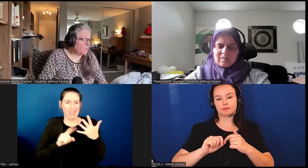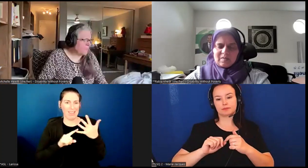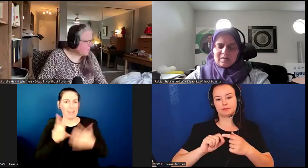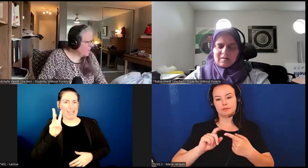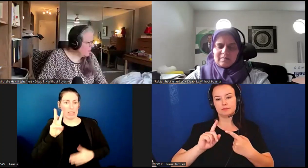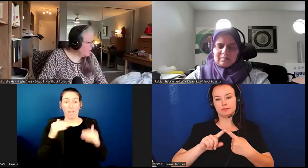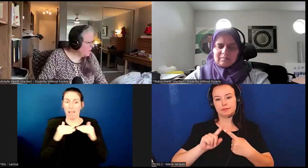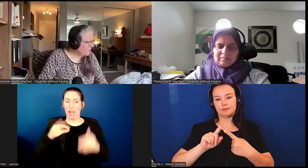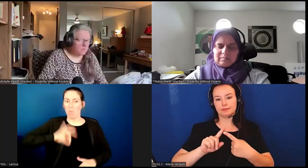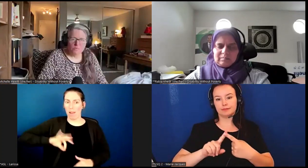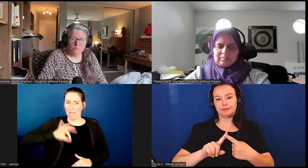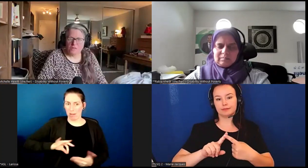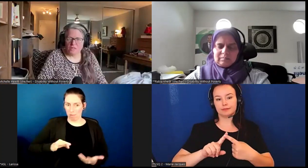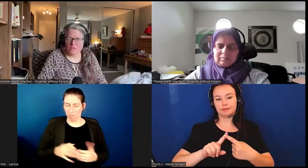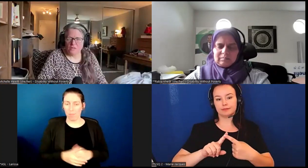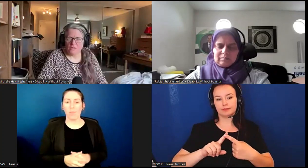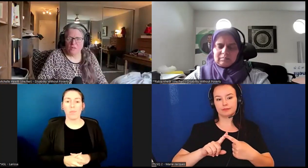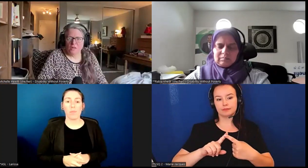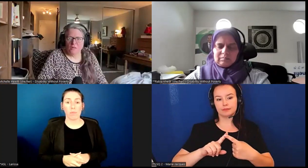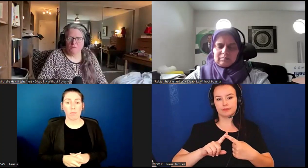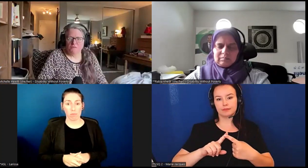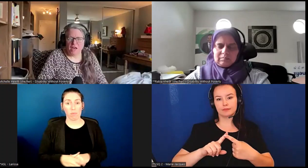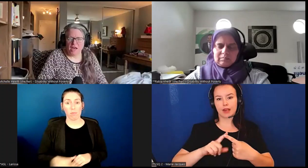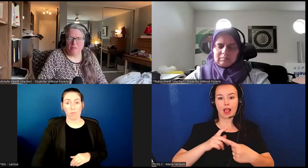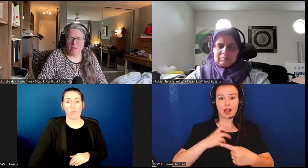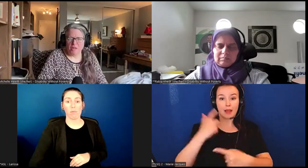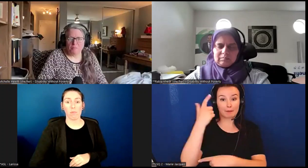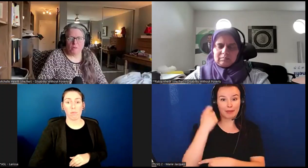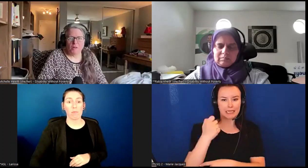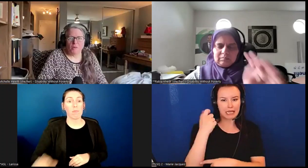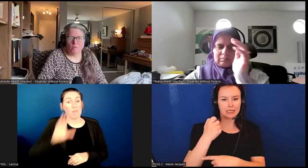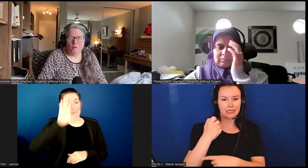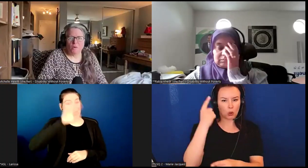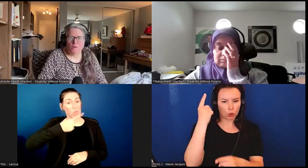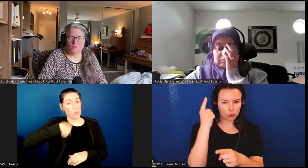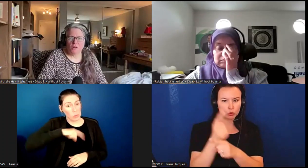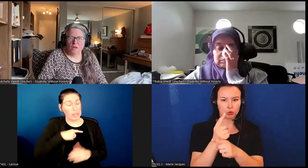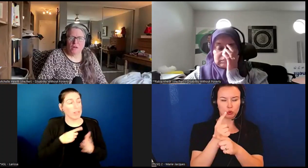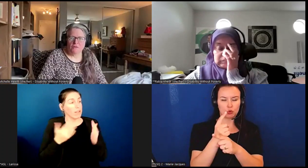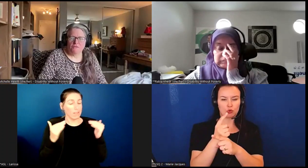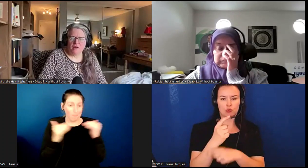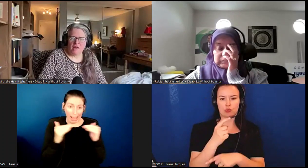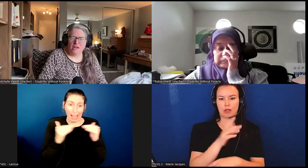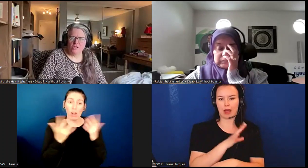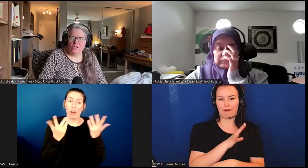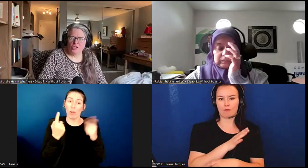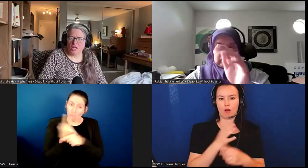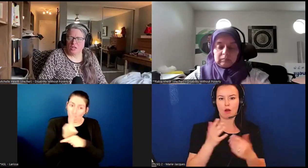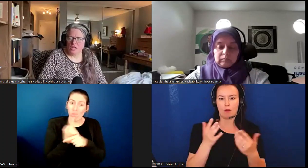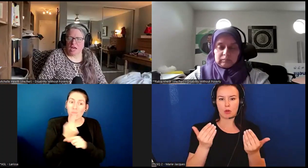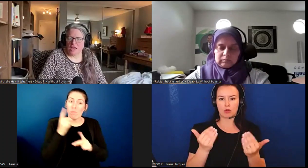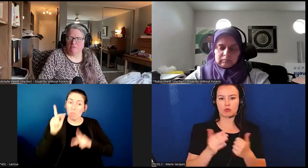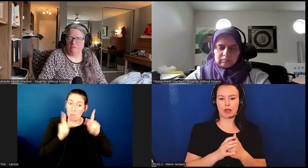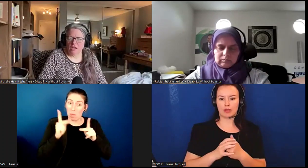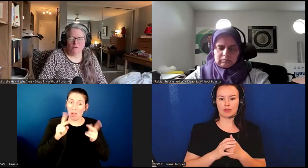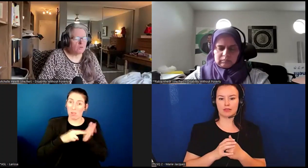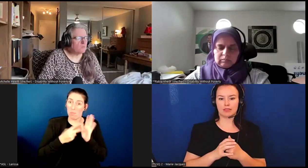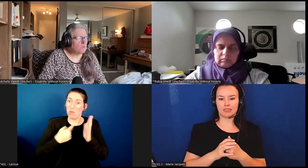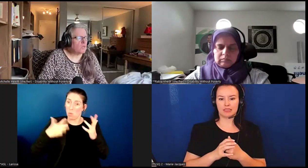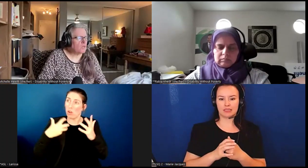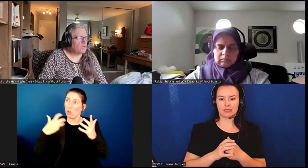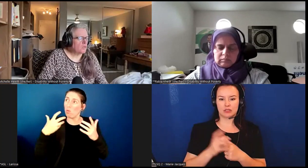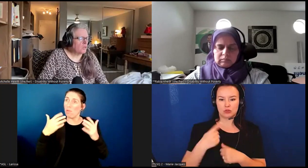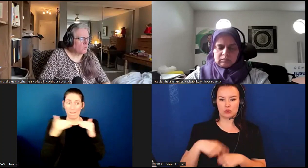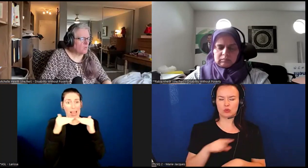We are decent, fair people, and we want a fair shake at the can, right?